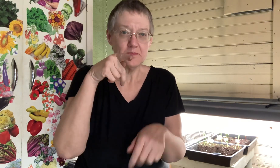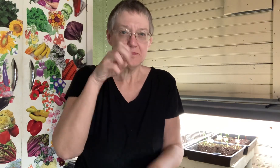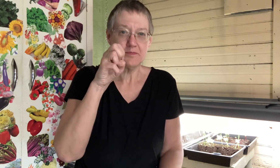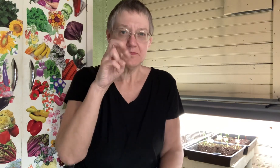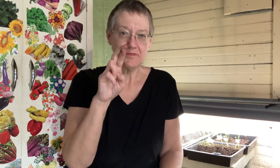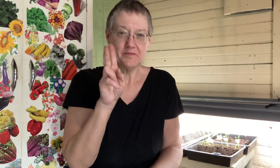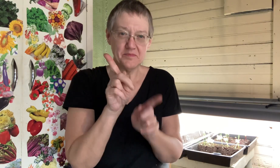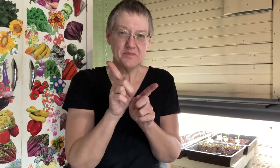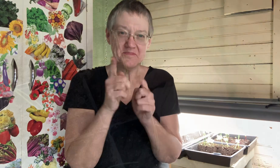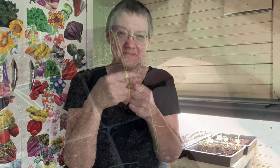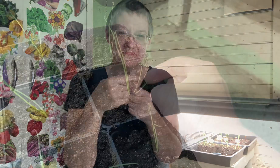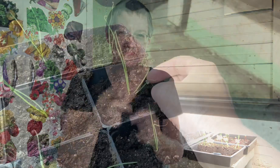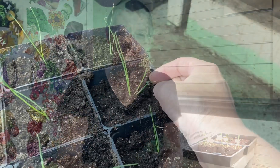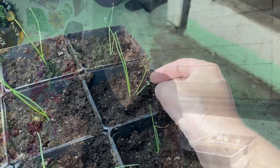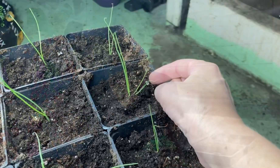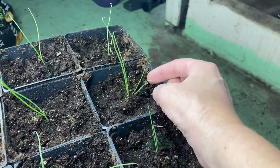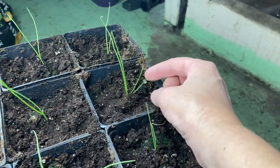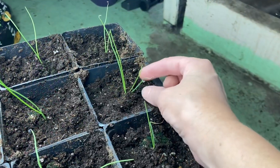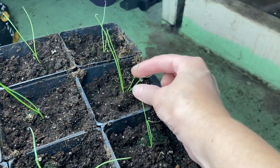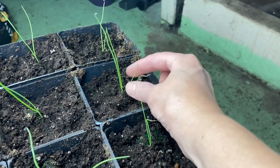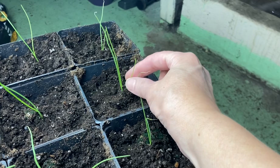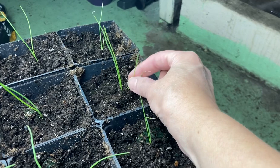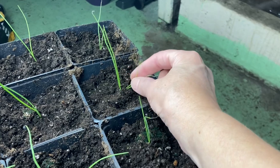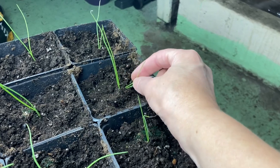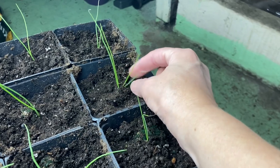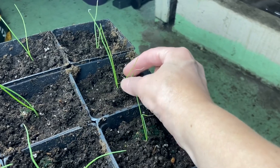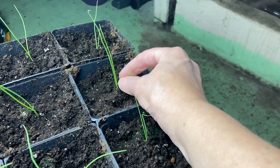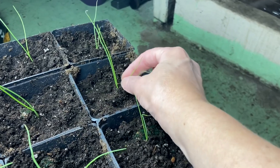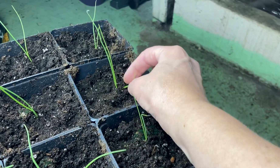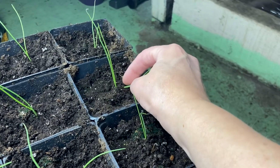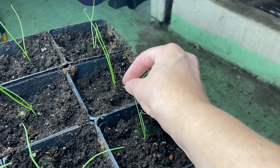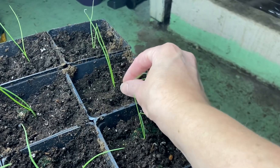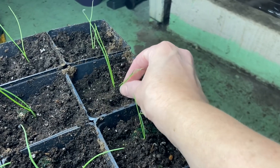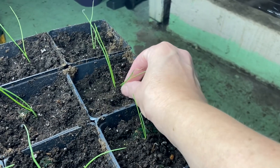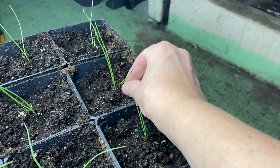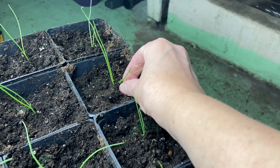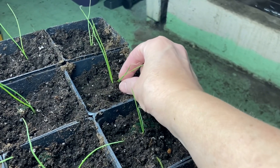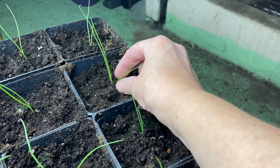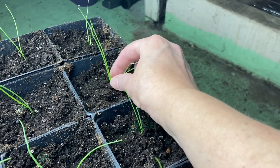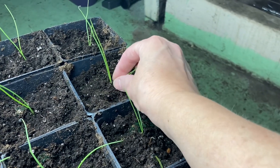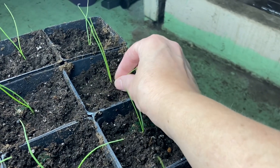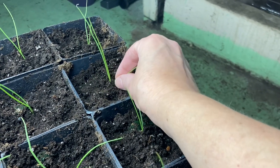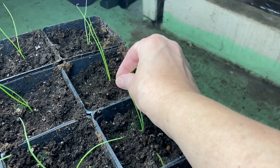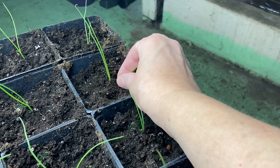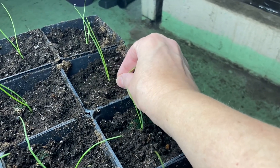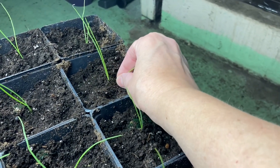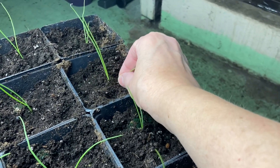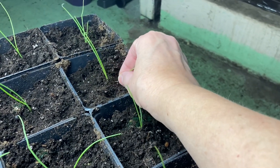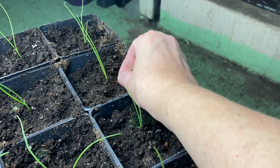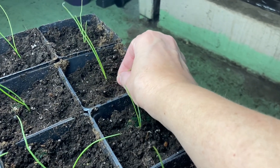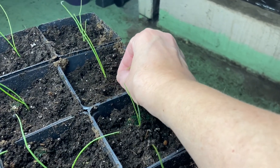only want 1 onion plant per block or pot.